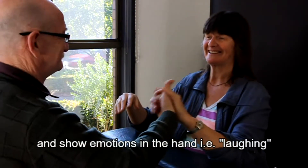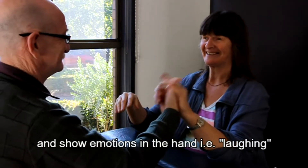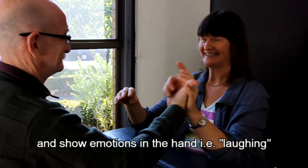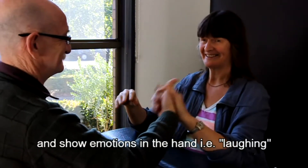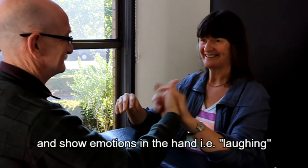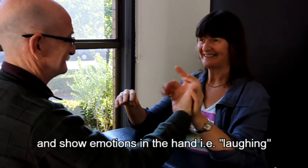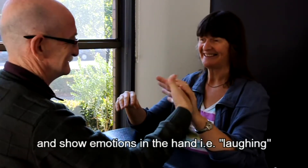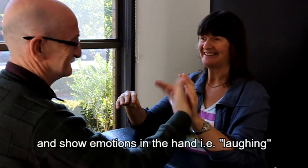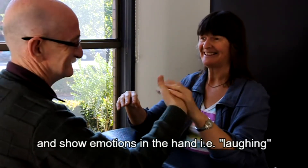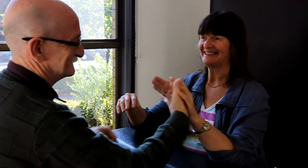laughing.